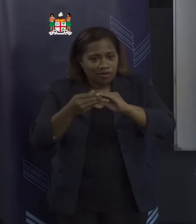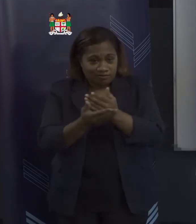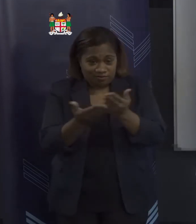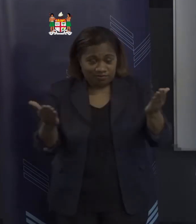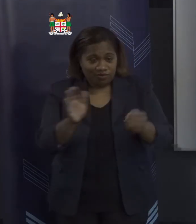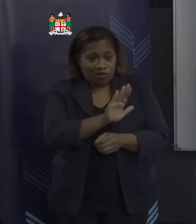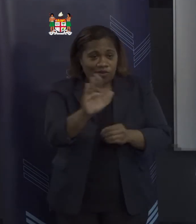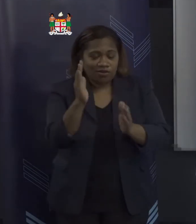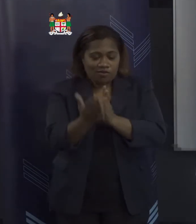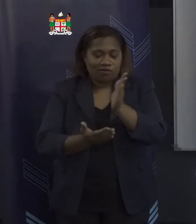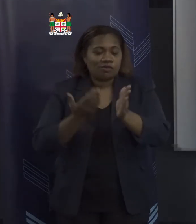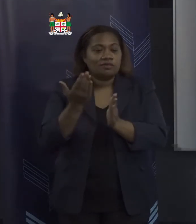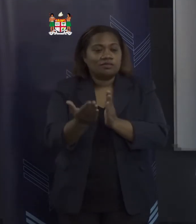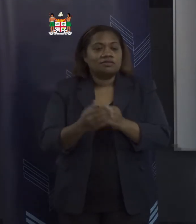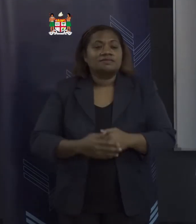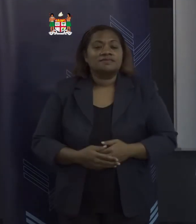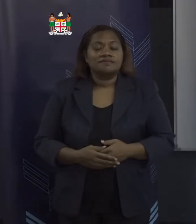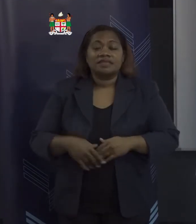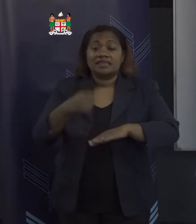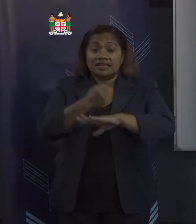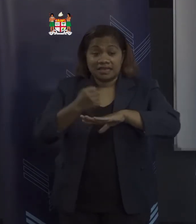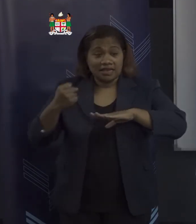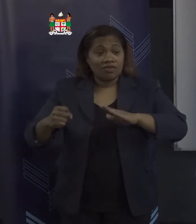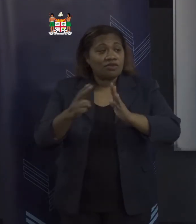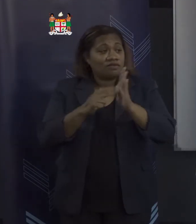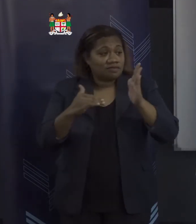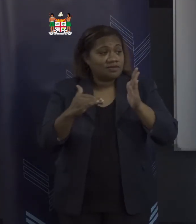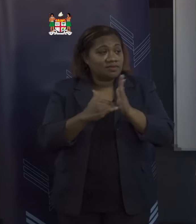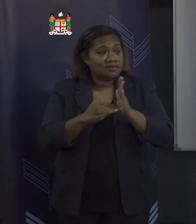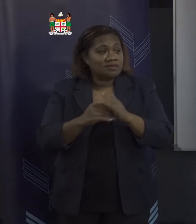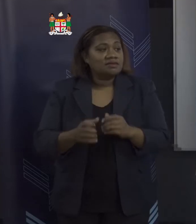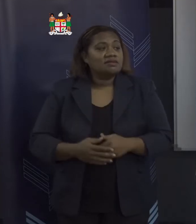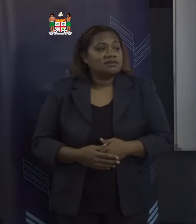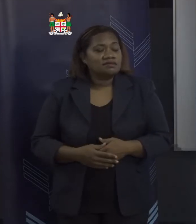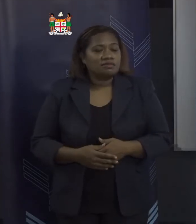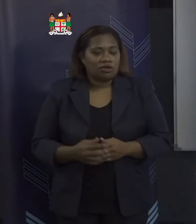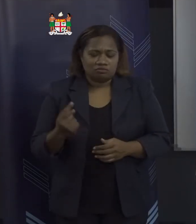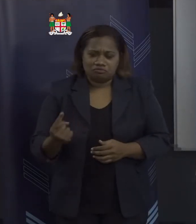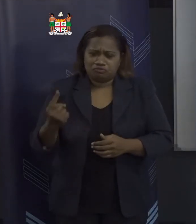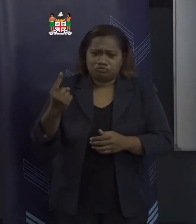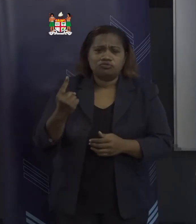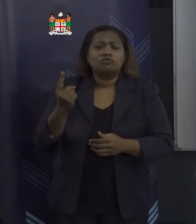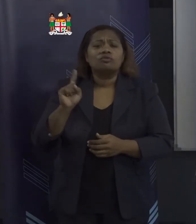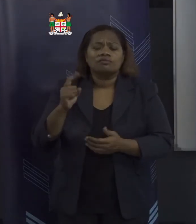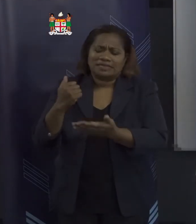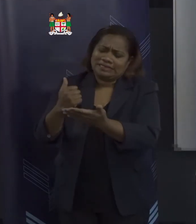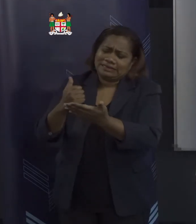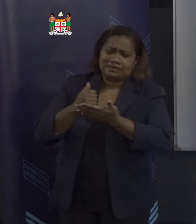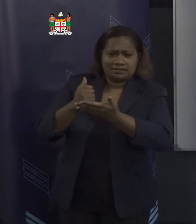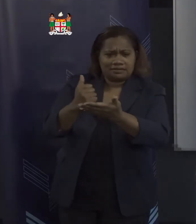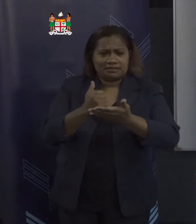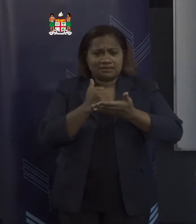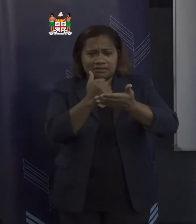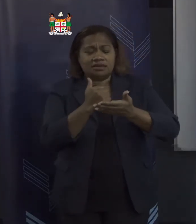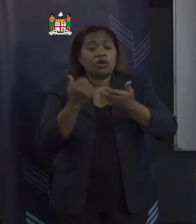awards. The Government of New Zealand has also come forward among numerous assistance to provide Pfizer